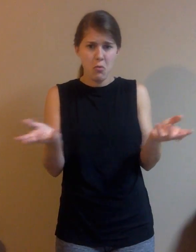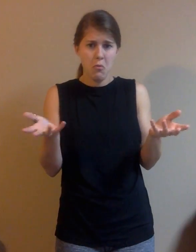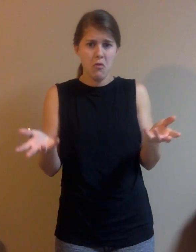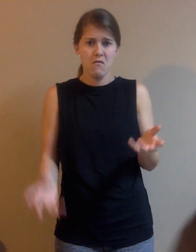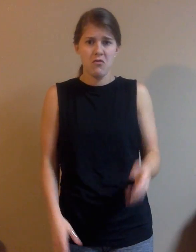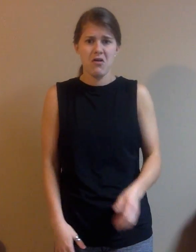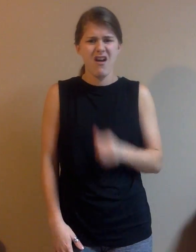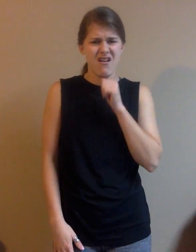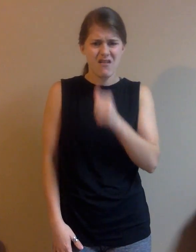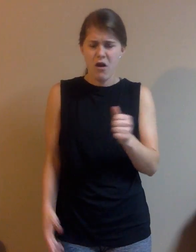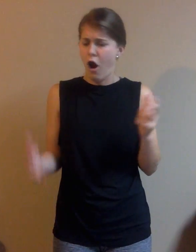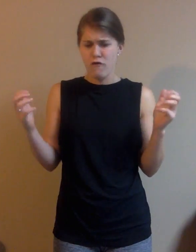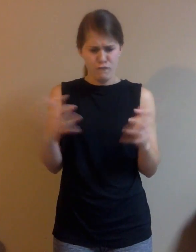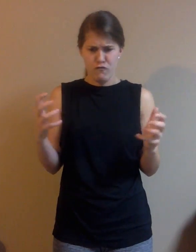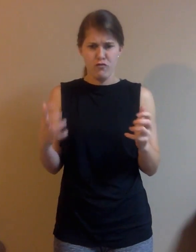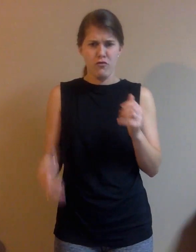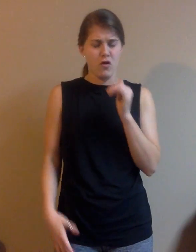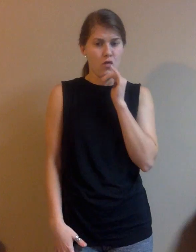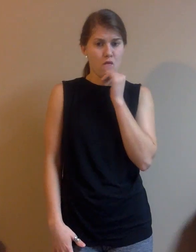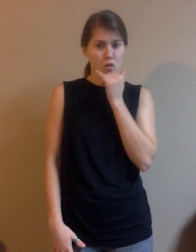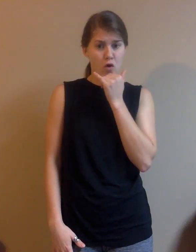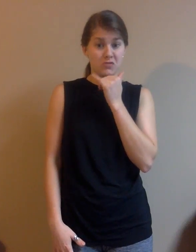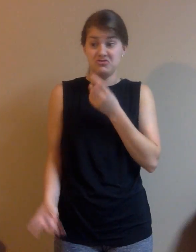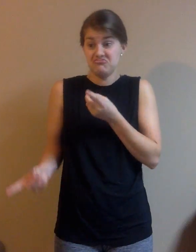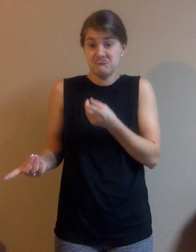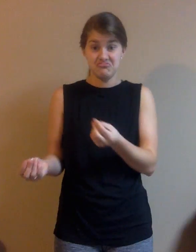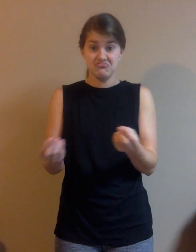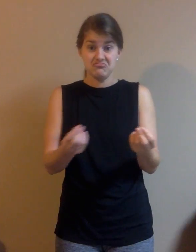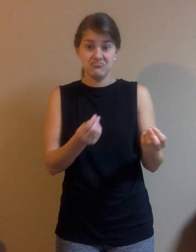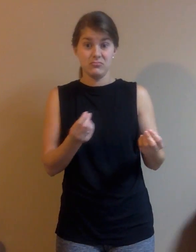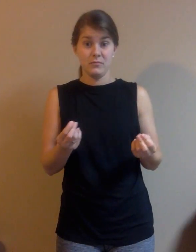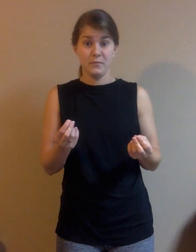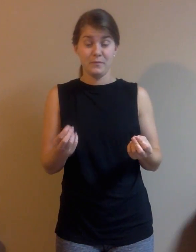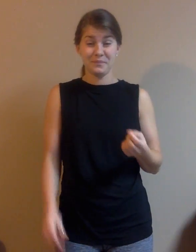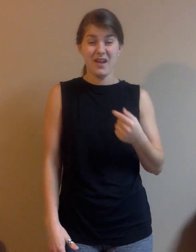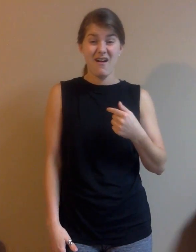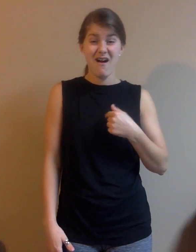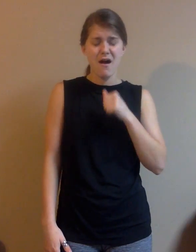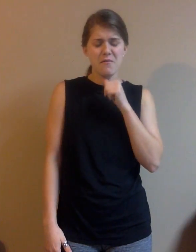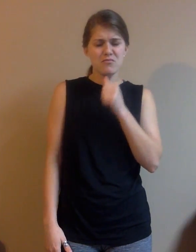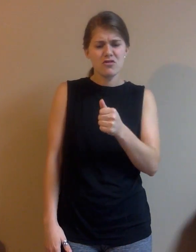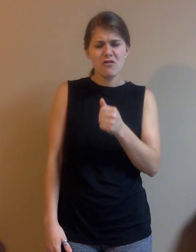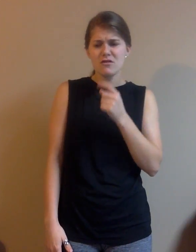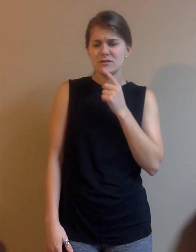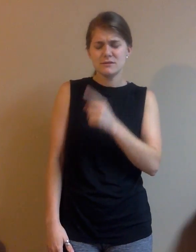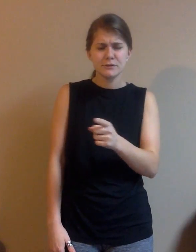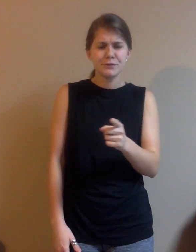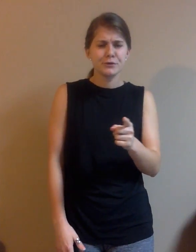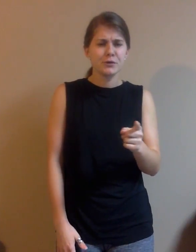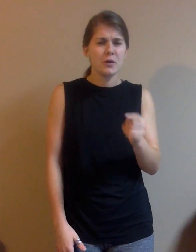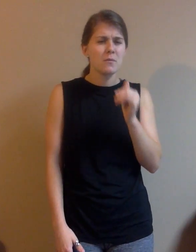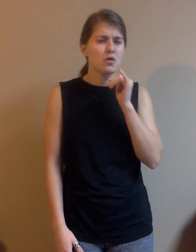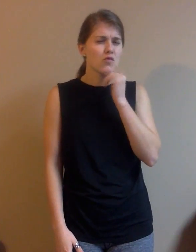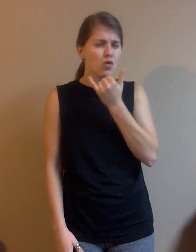not frightened of being wrong. Now, I don't mean to say that being wrong is the same thing as being creative. What we do know is, if